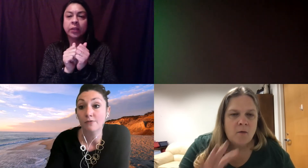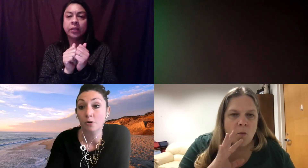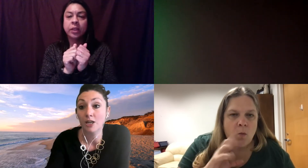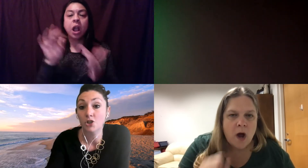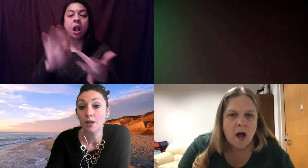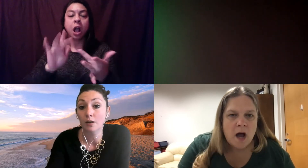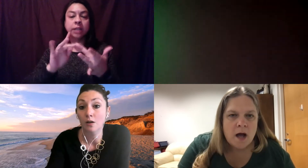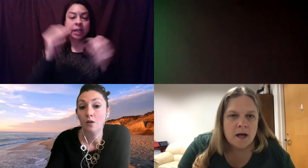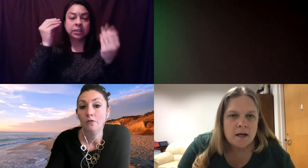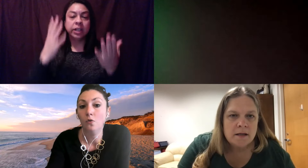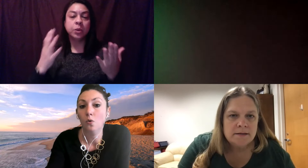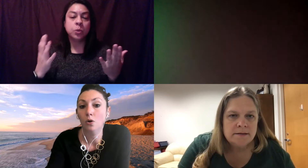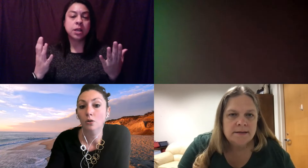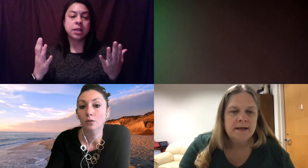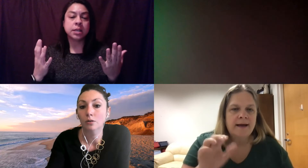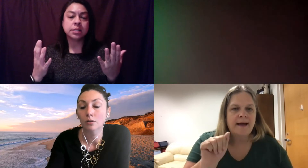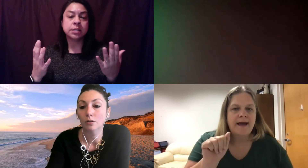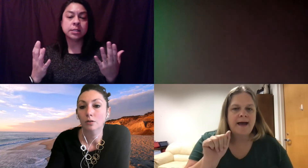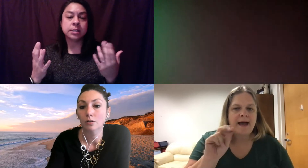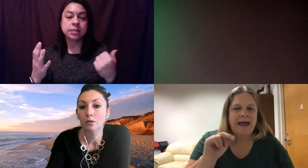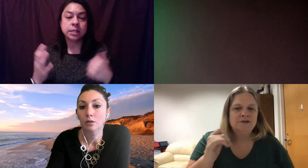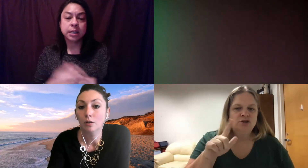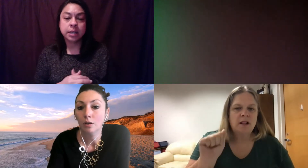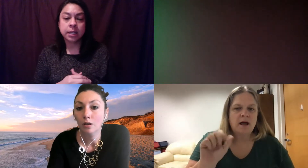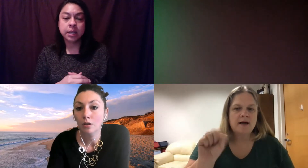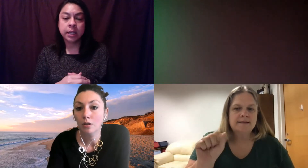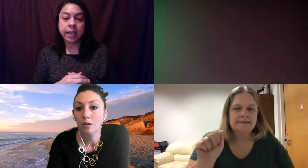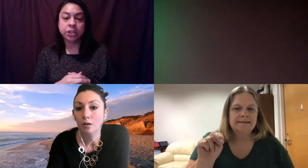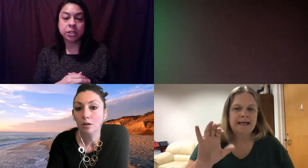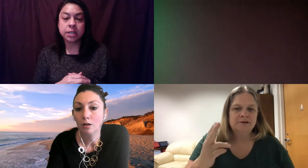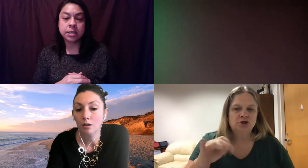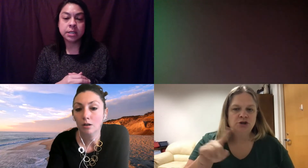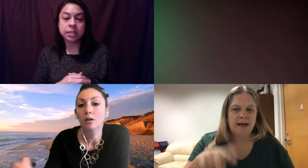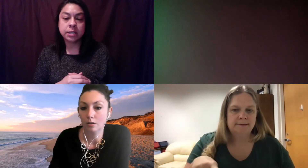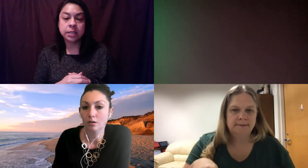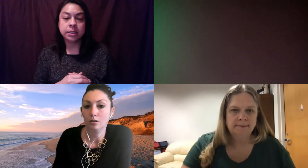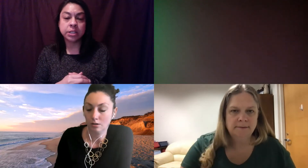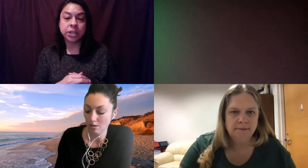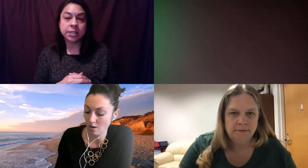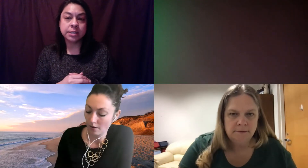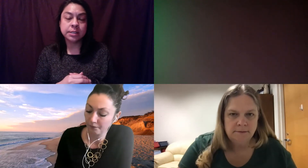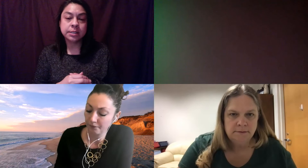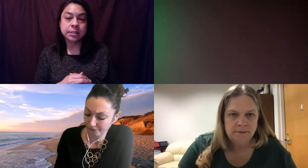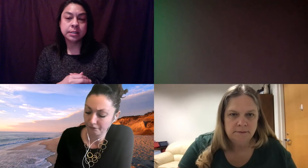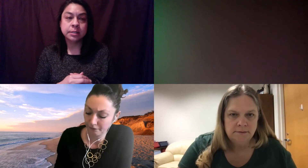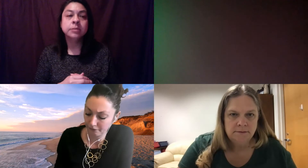contact information for— It was Angela